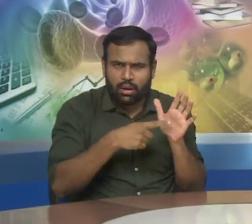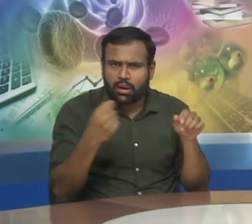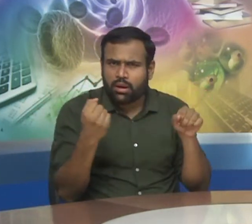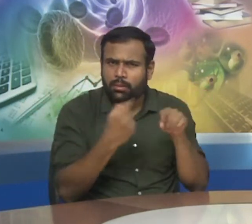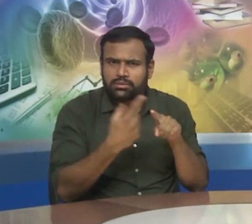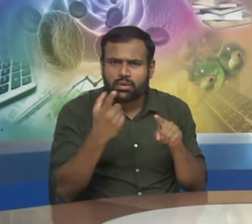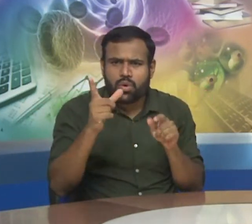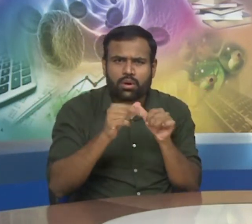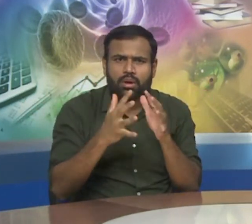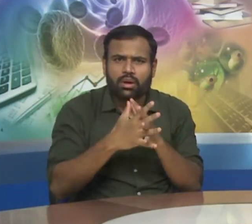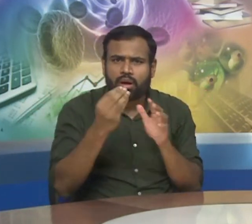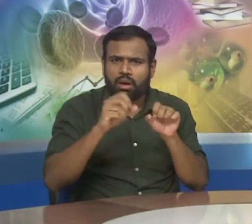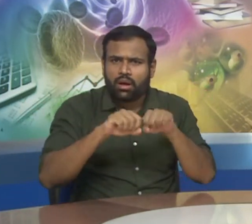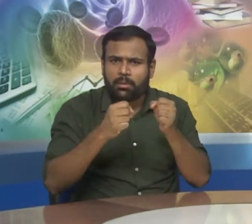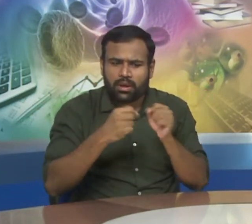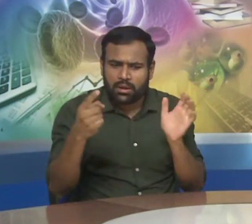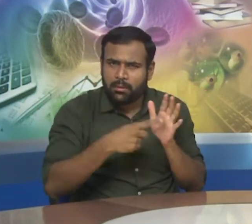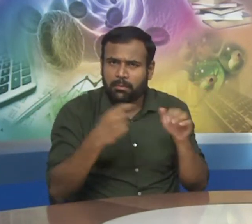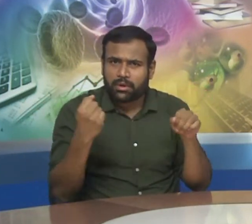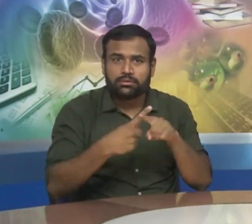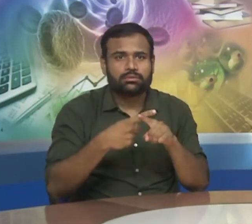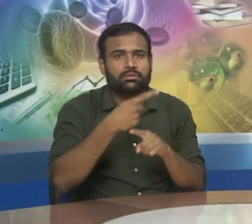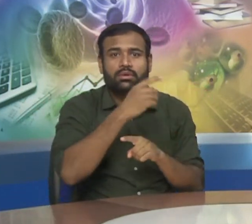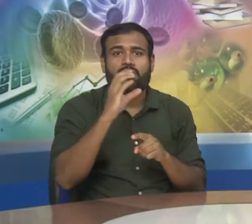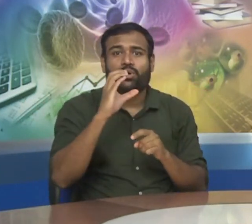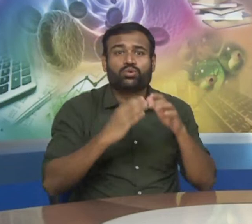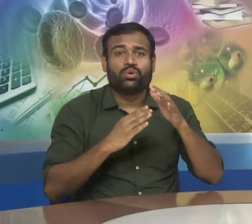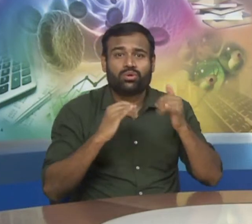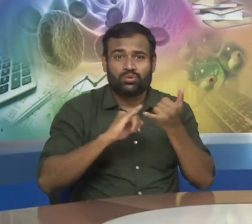provisions of the Constitution.